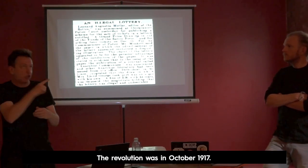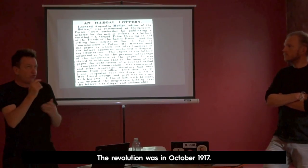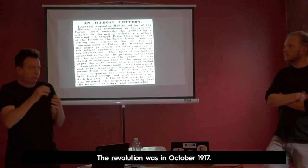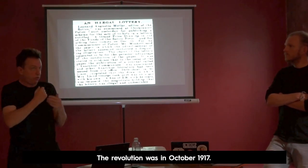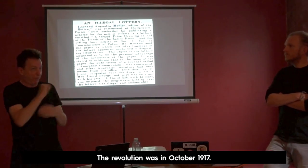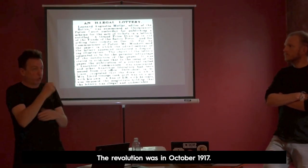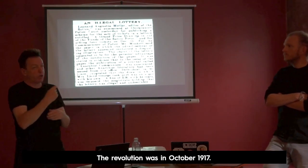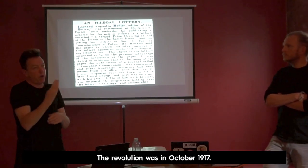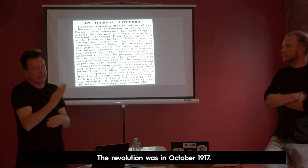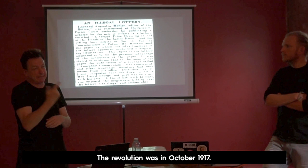Motler.